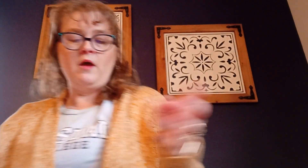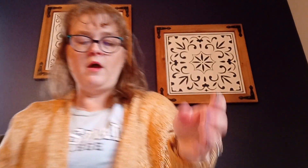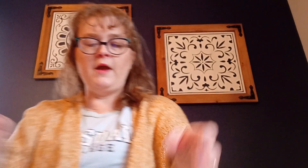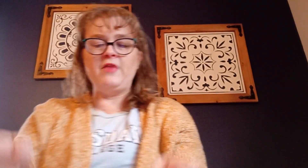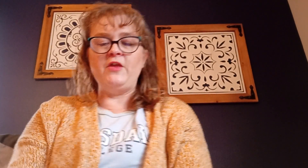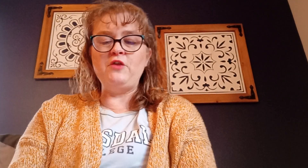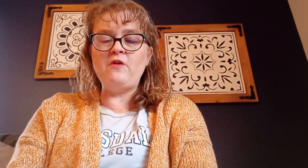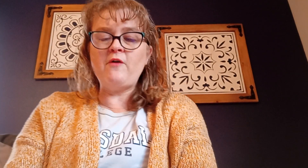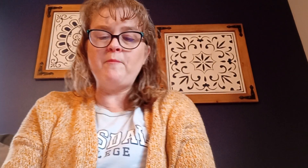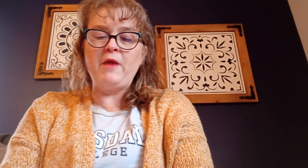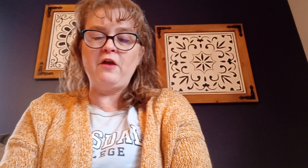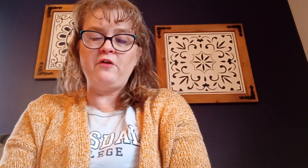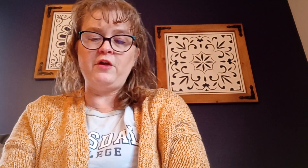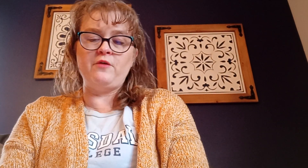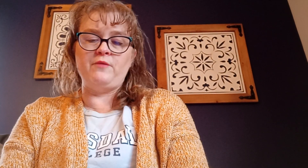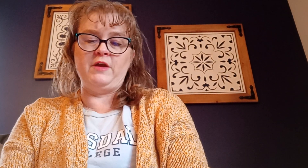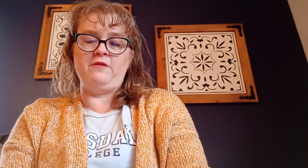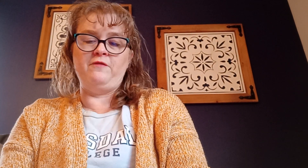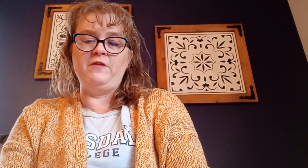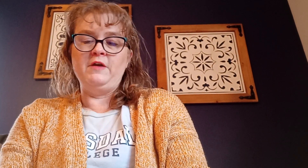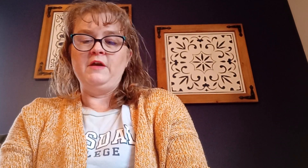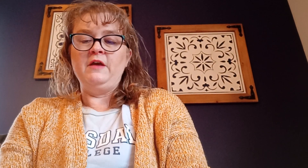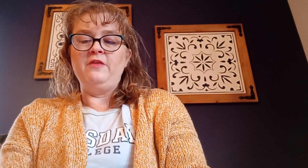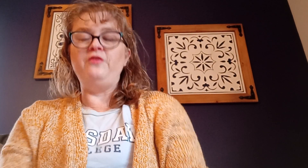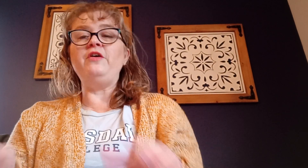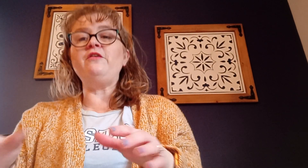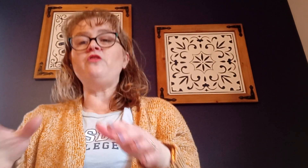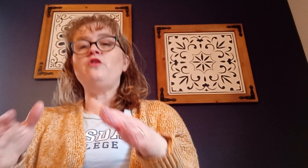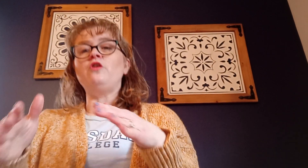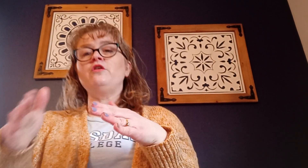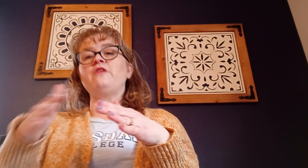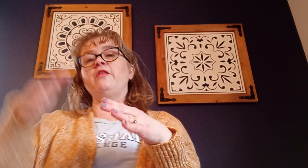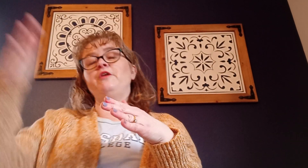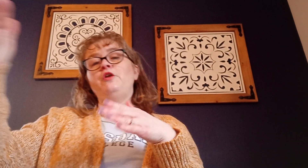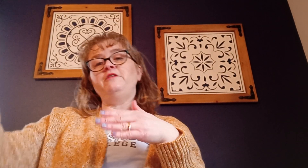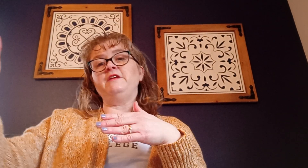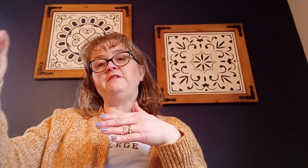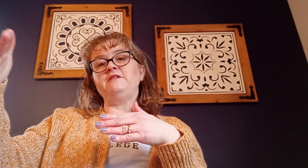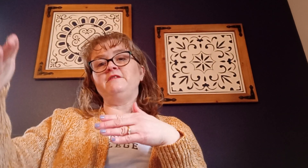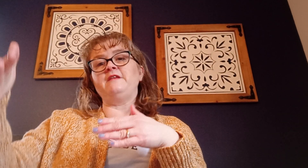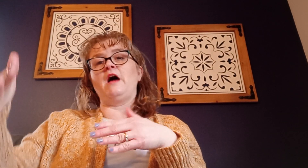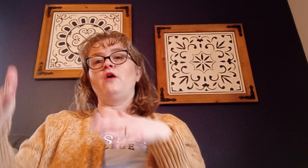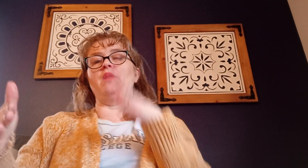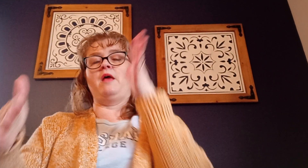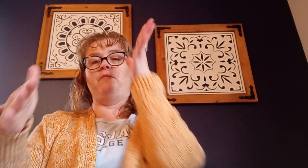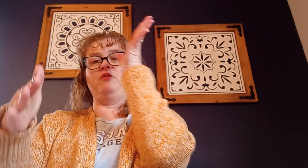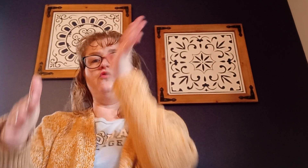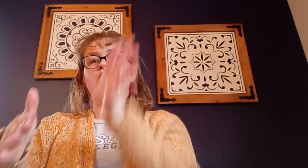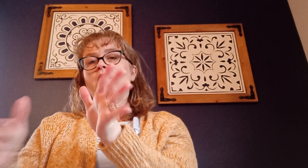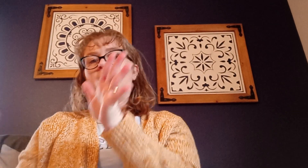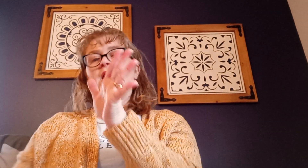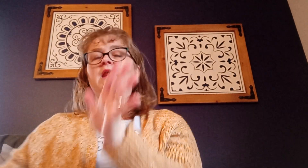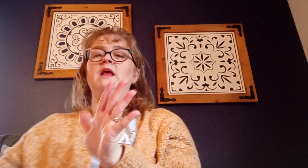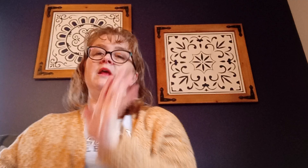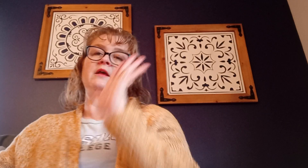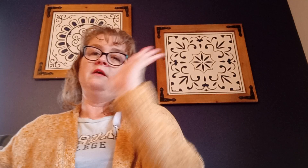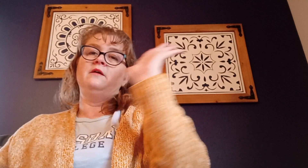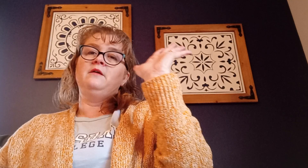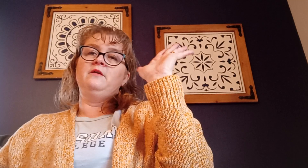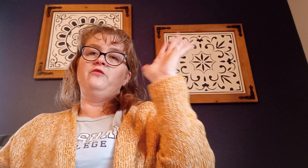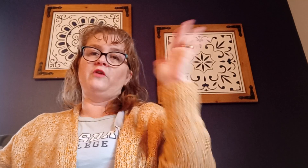Okay, then you have a barrier reef. This occurs a little distance out, and between the